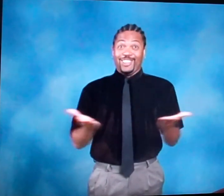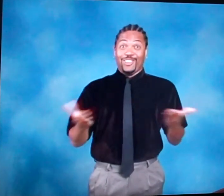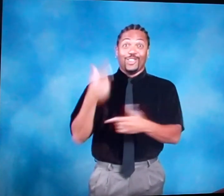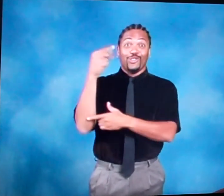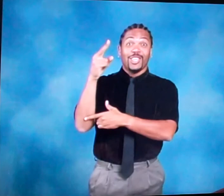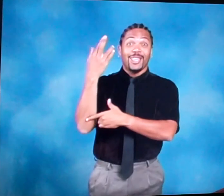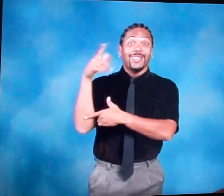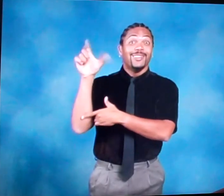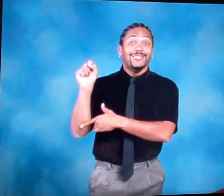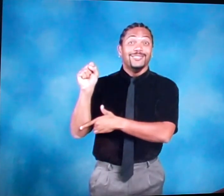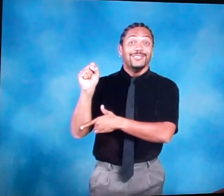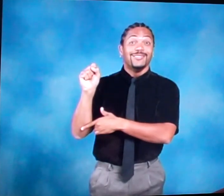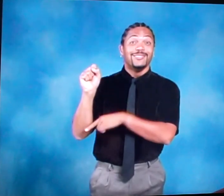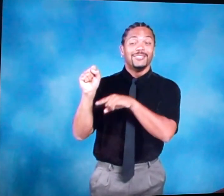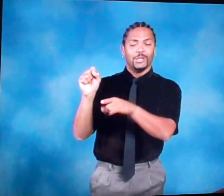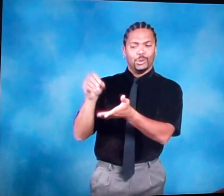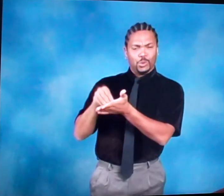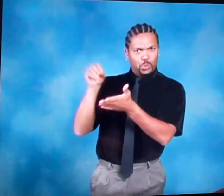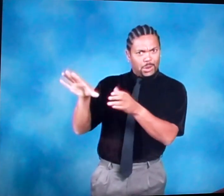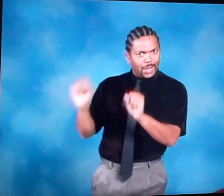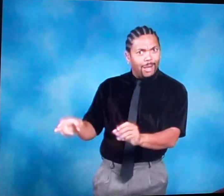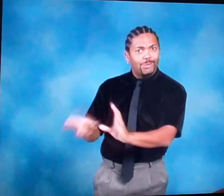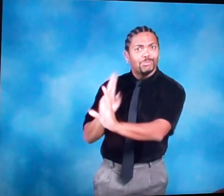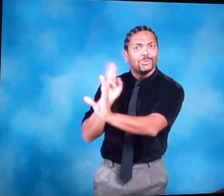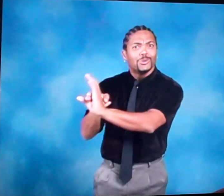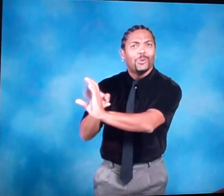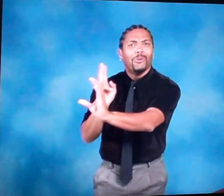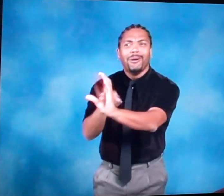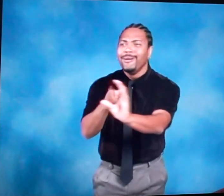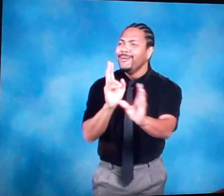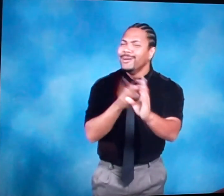for upcoming students or possible students, and Green Hill students